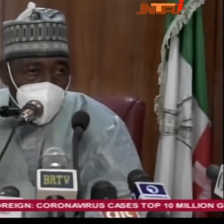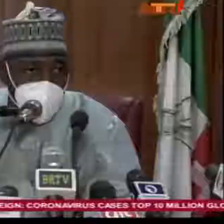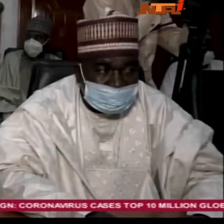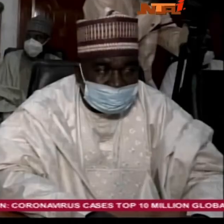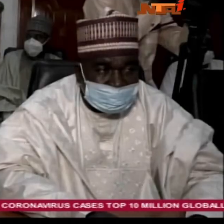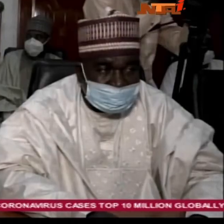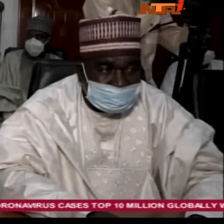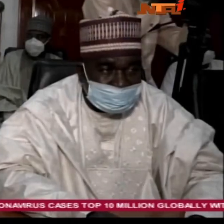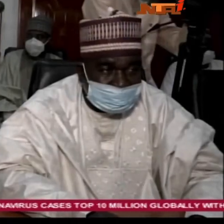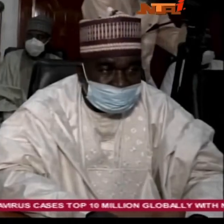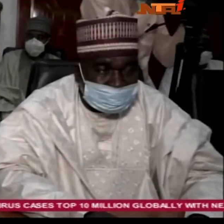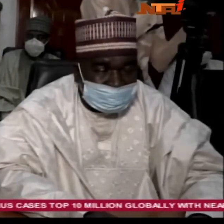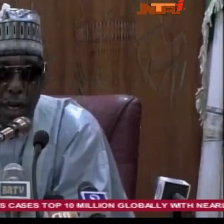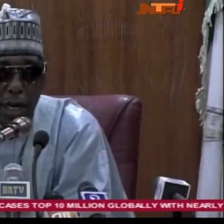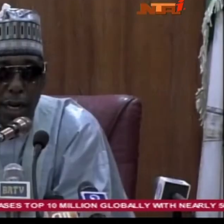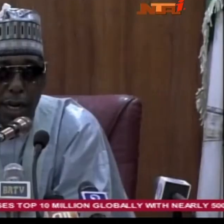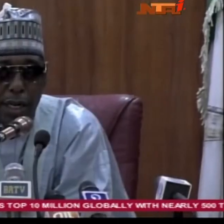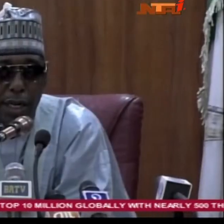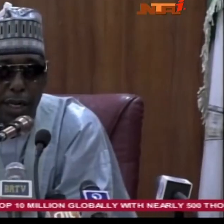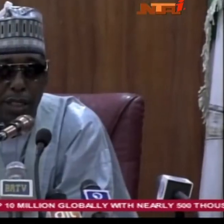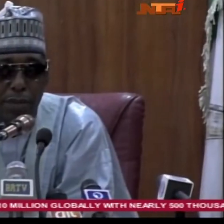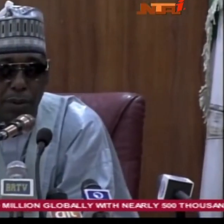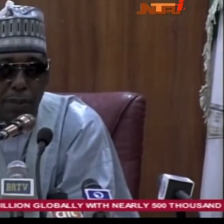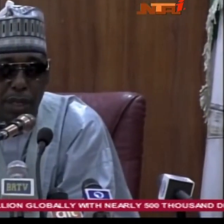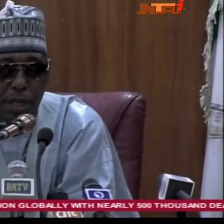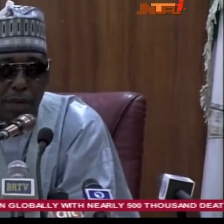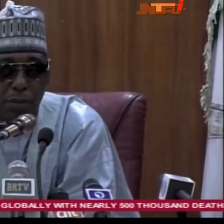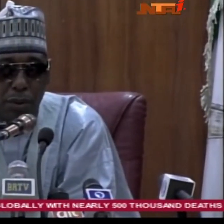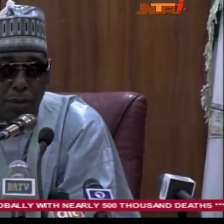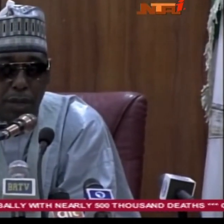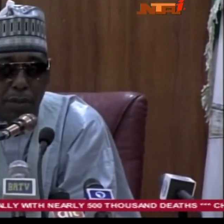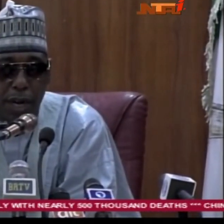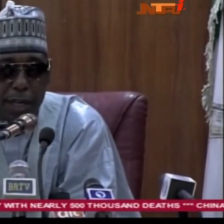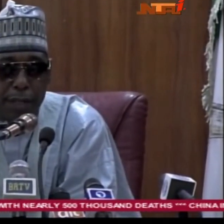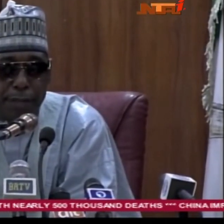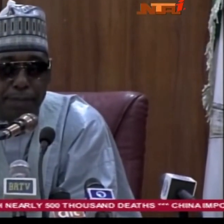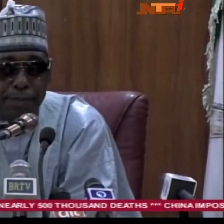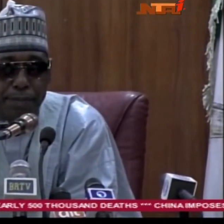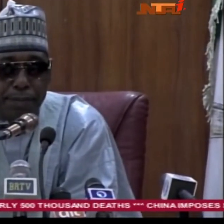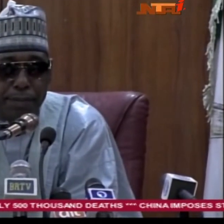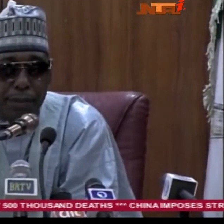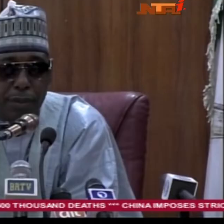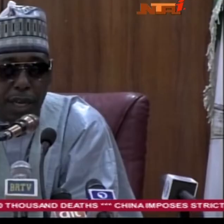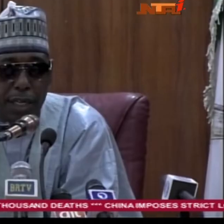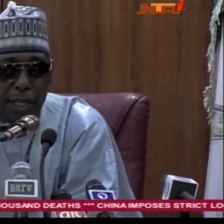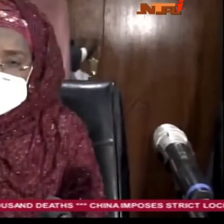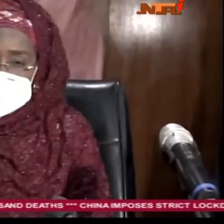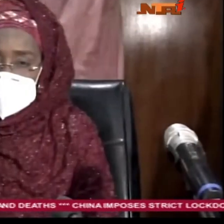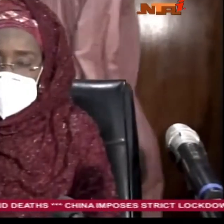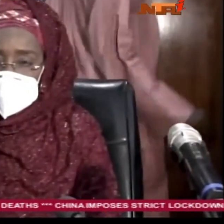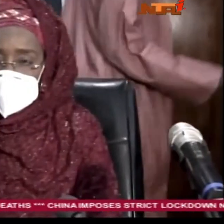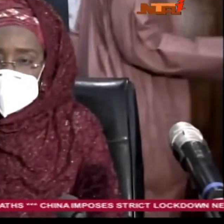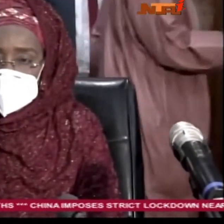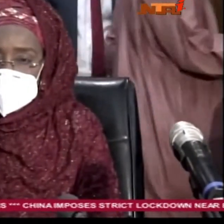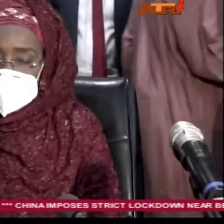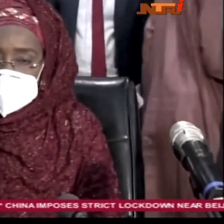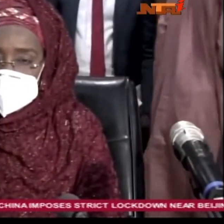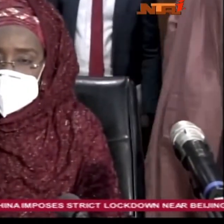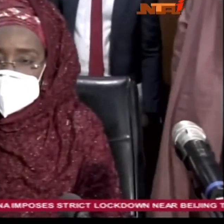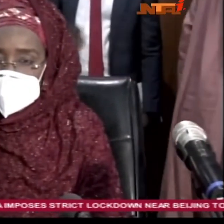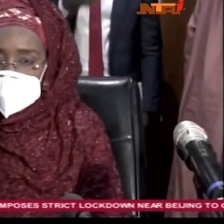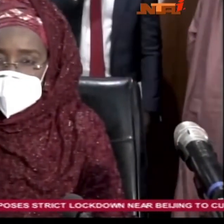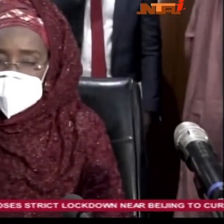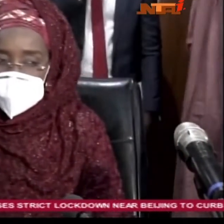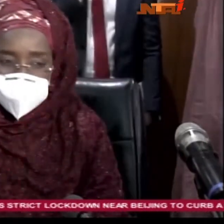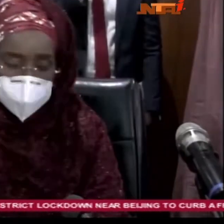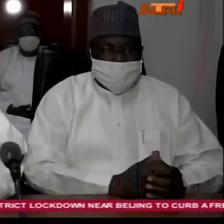of Borno. Governor Babagana Umara thanked the delegation for the sympathy visit and further appreciated the Minister for Humanitarian Affairs, Sadia Umar Farouk, for the